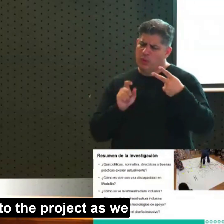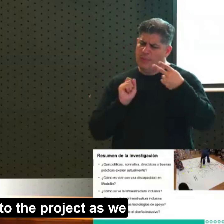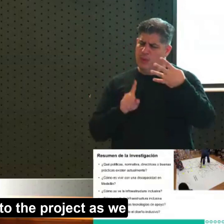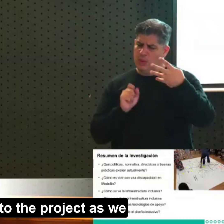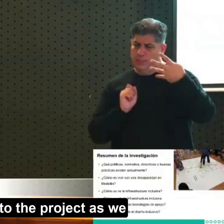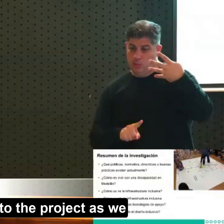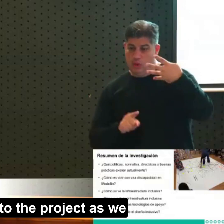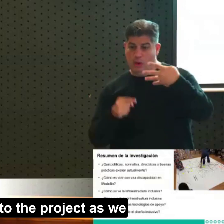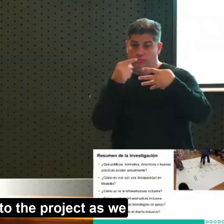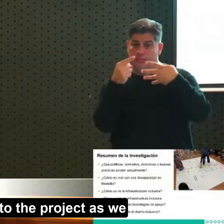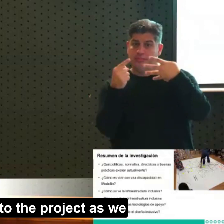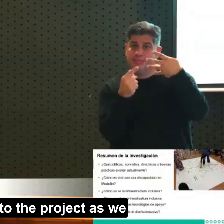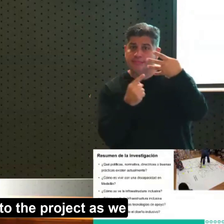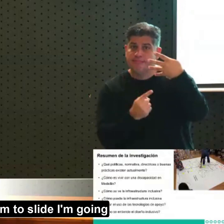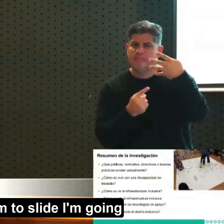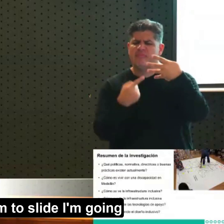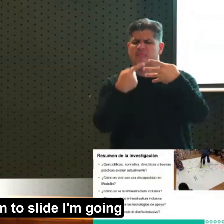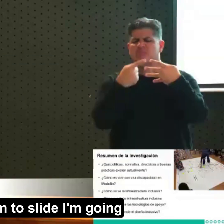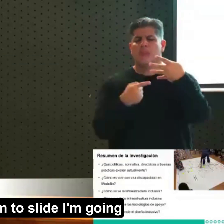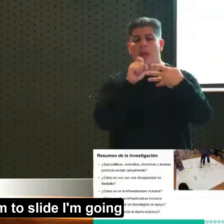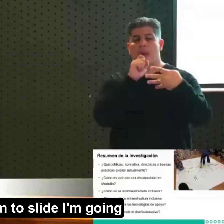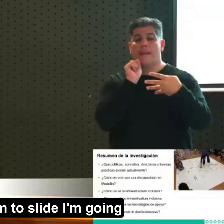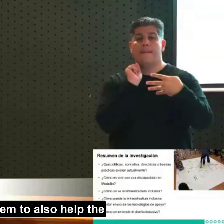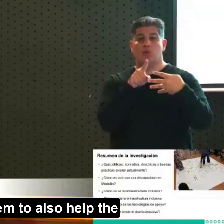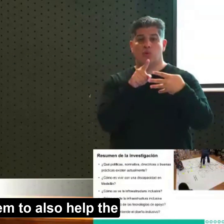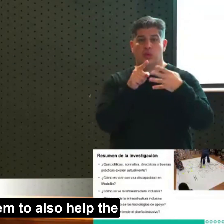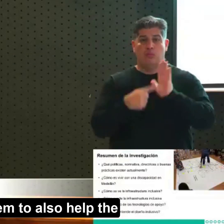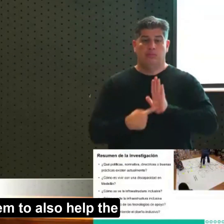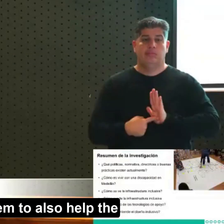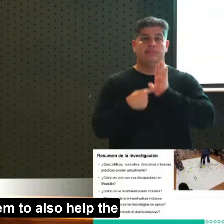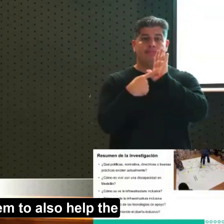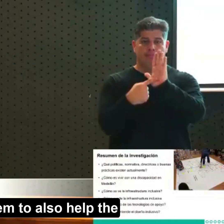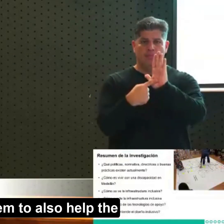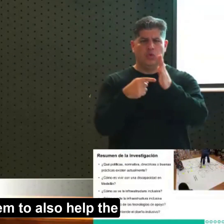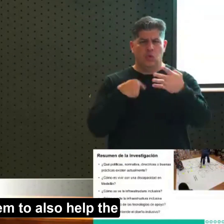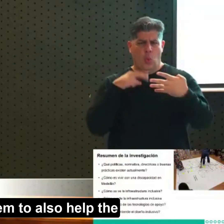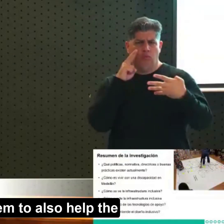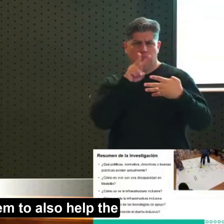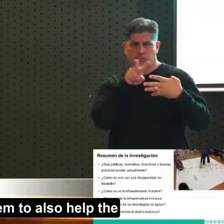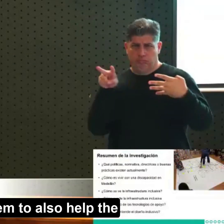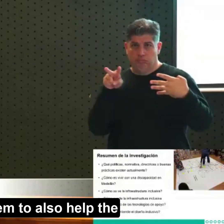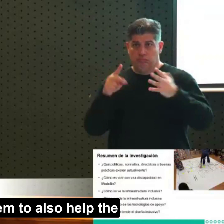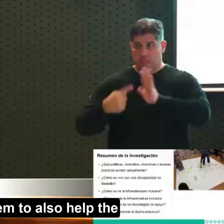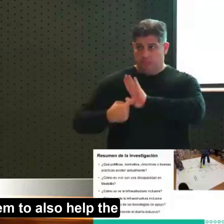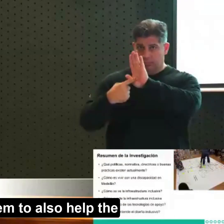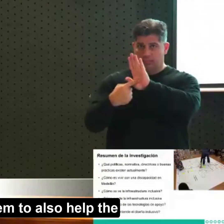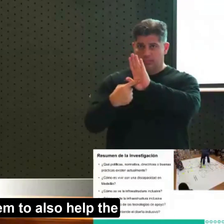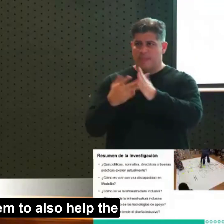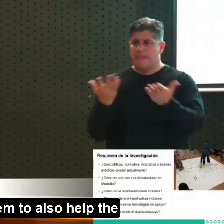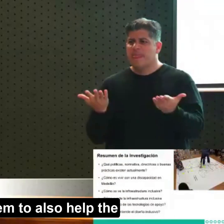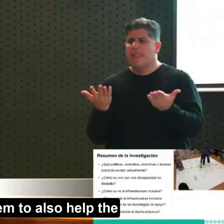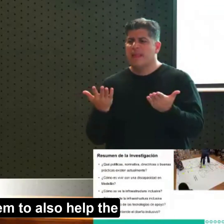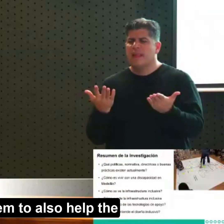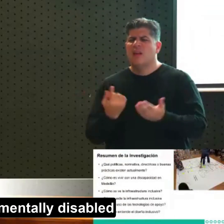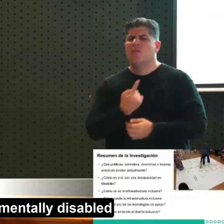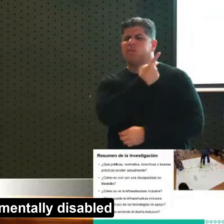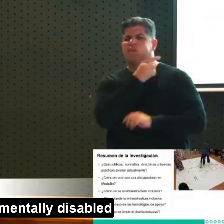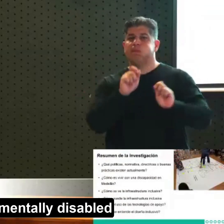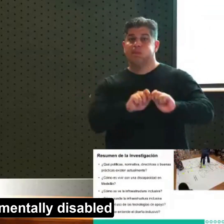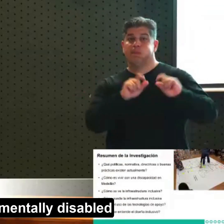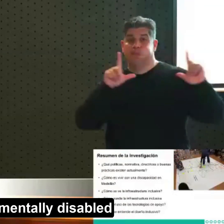some orientation to the project. As we can see on the slide, I'm going to read them to also help